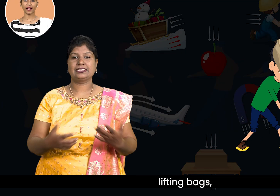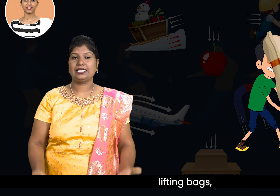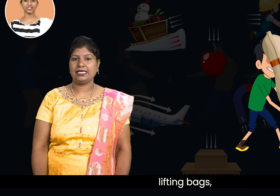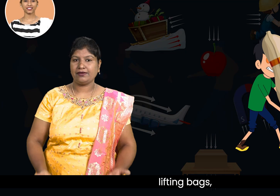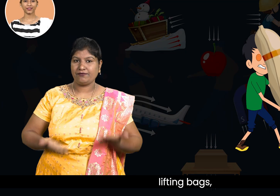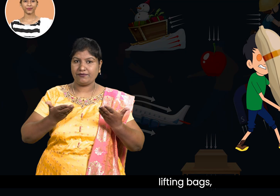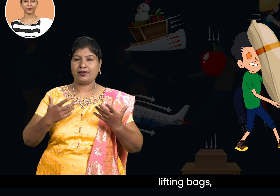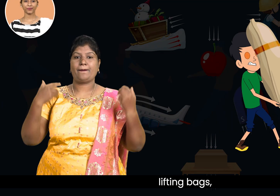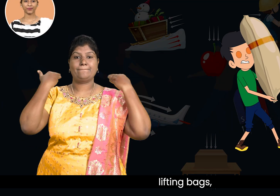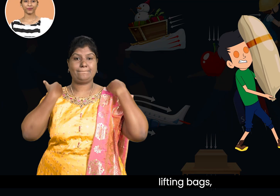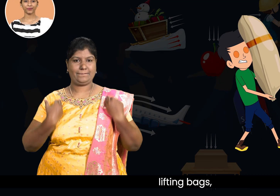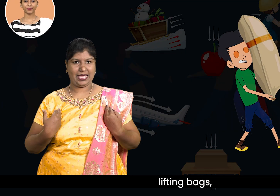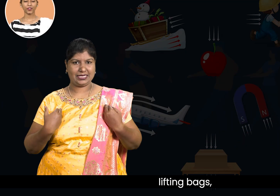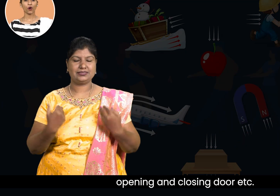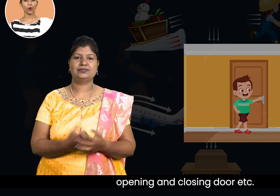lifting bags,